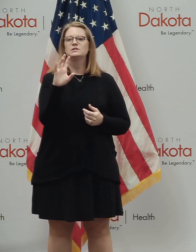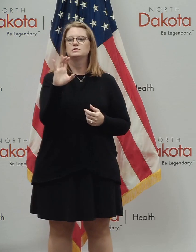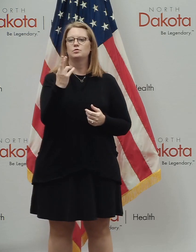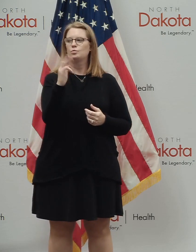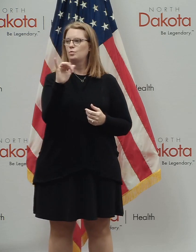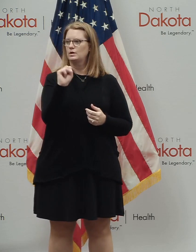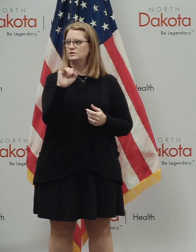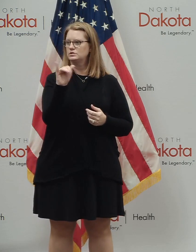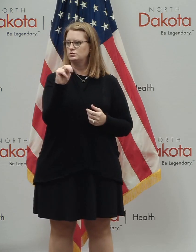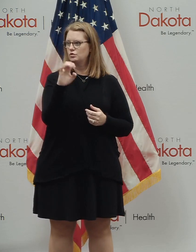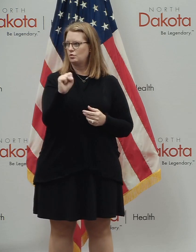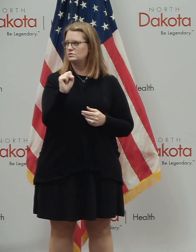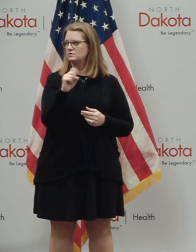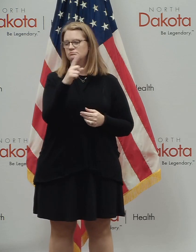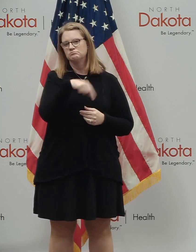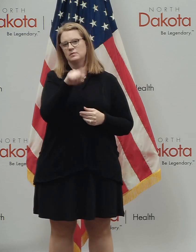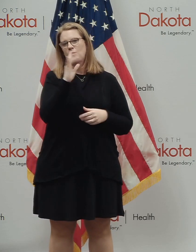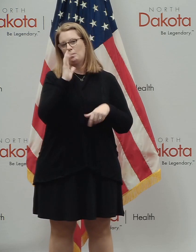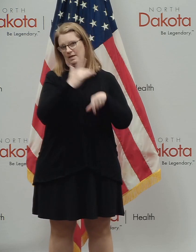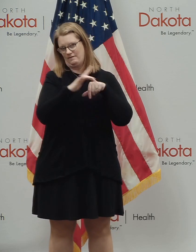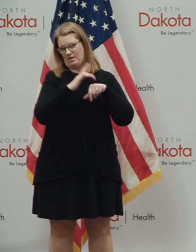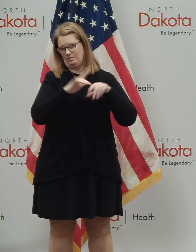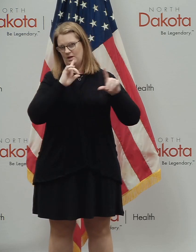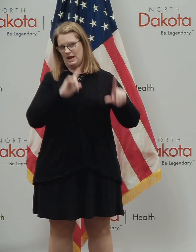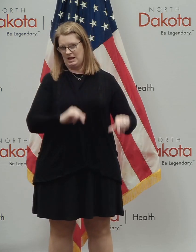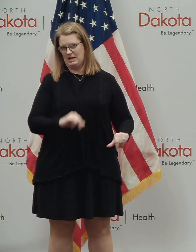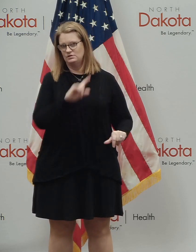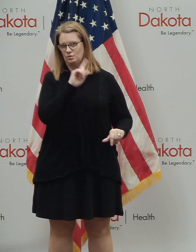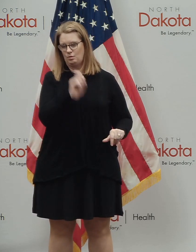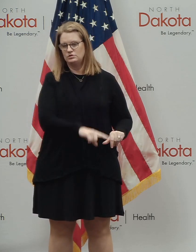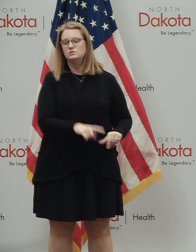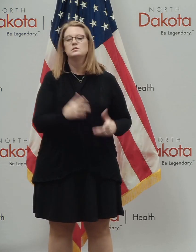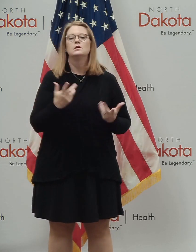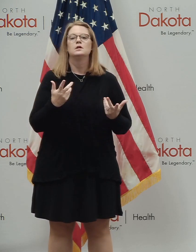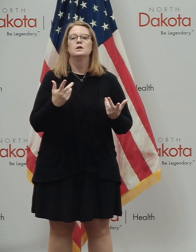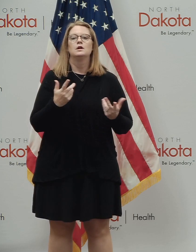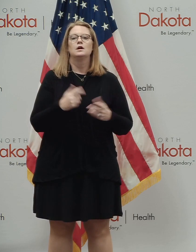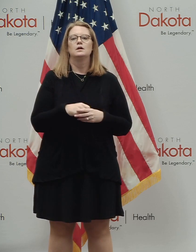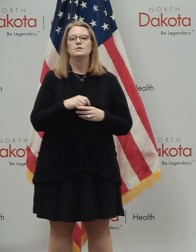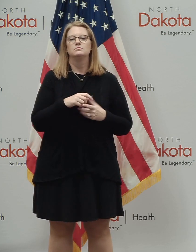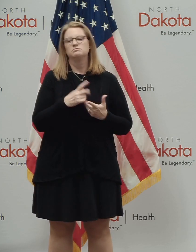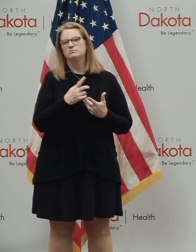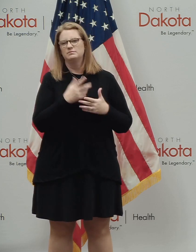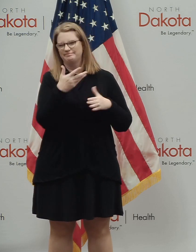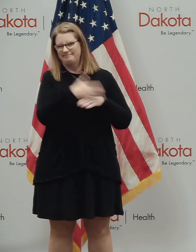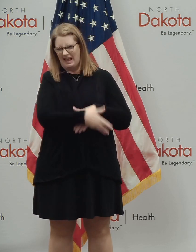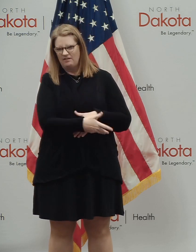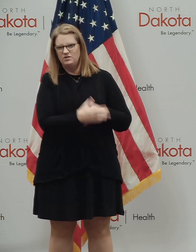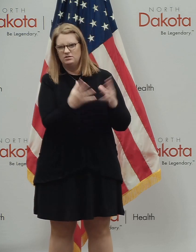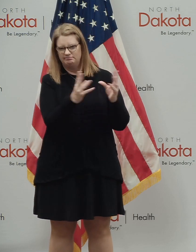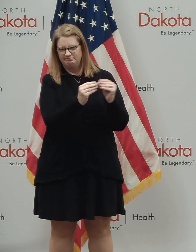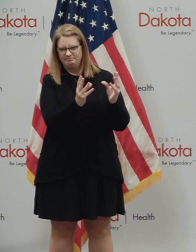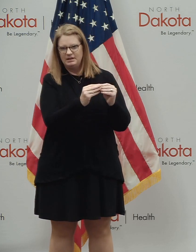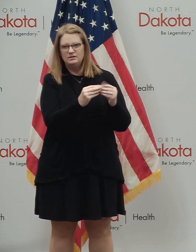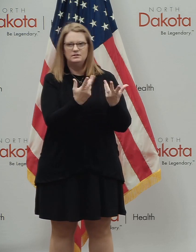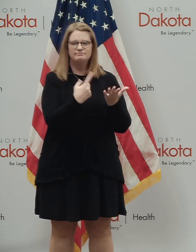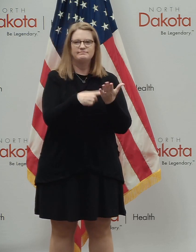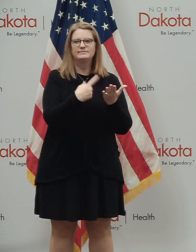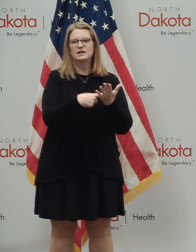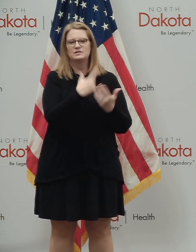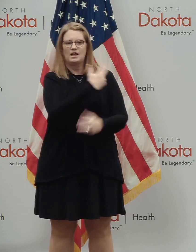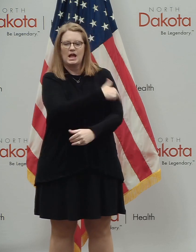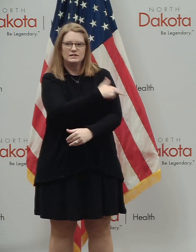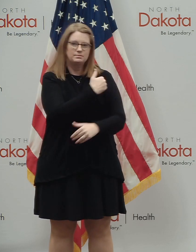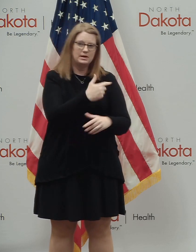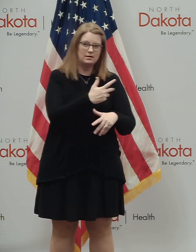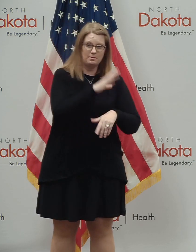Services to be available to answer questions afterwards related to hospital capacity and the teamwork between